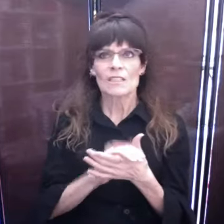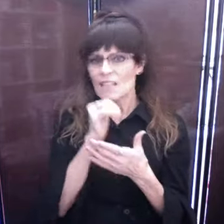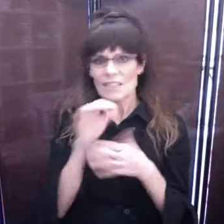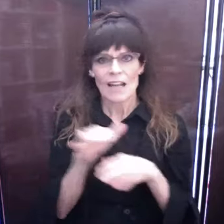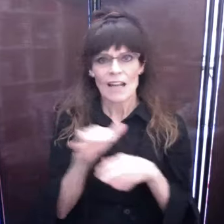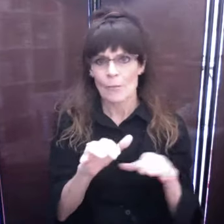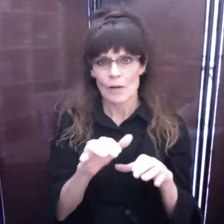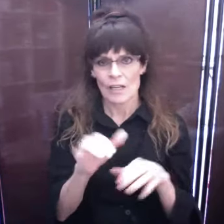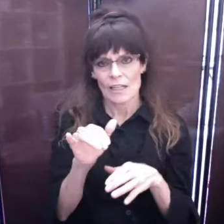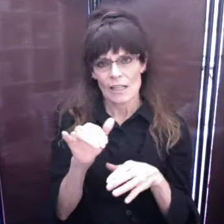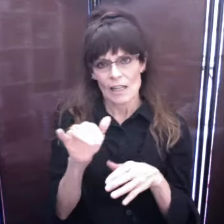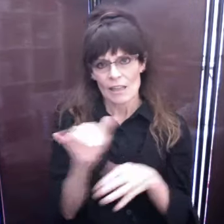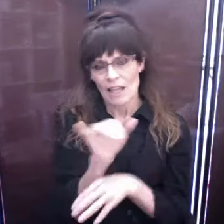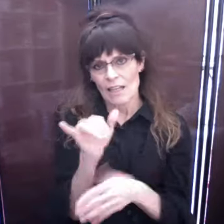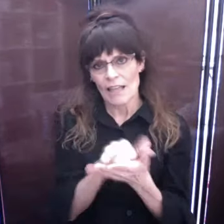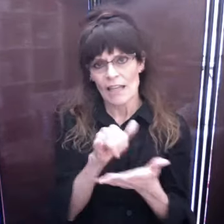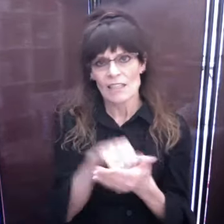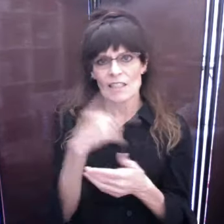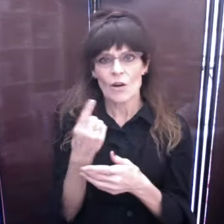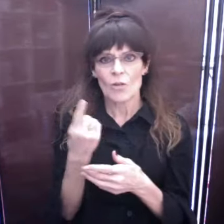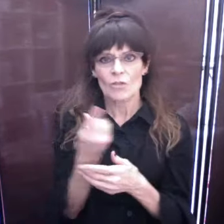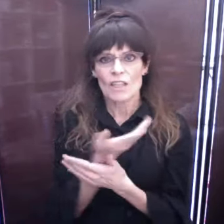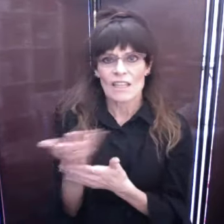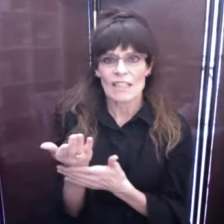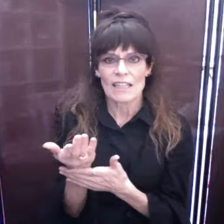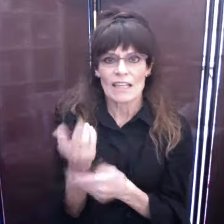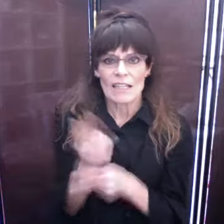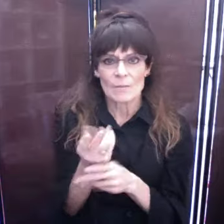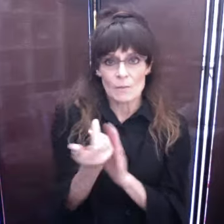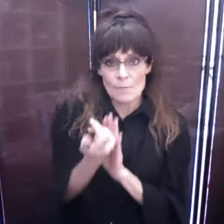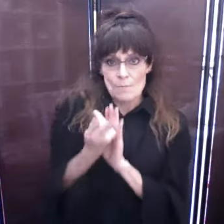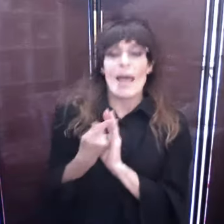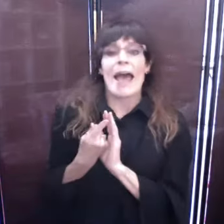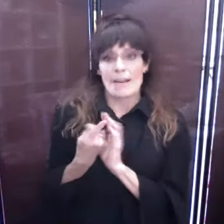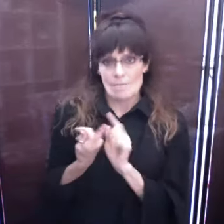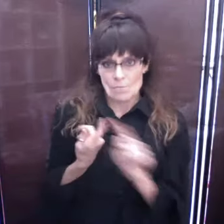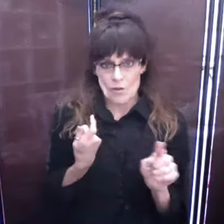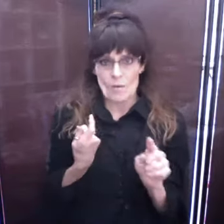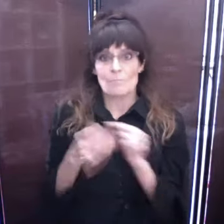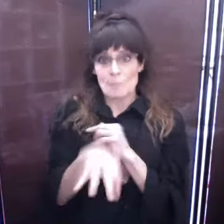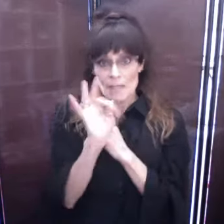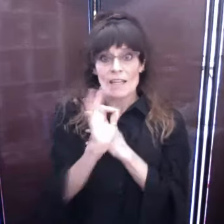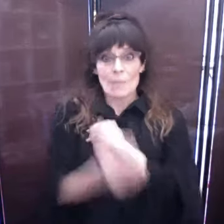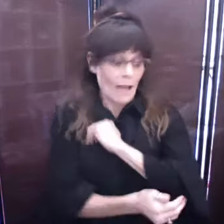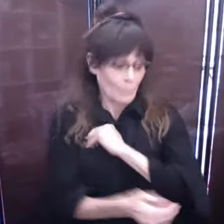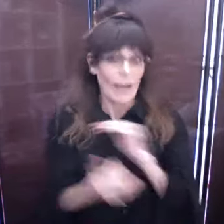only thing keeping me from going over the edge in situations like that, right? So the more I took on this belief